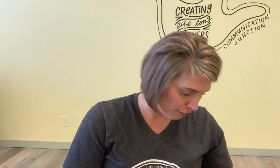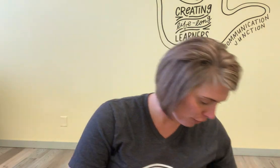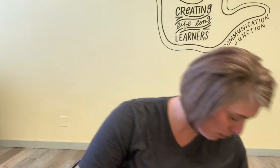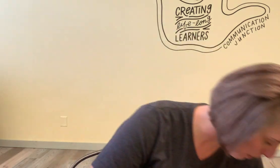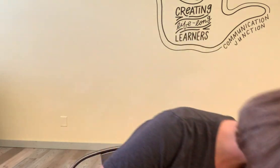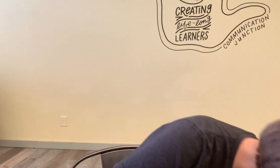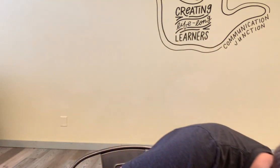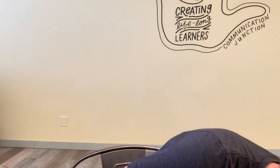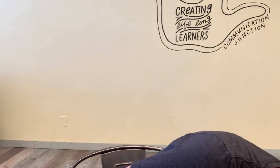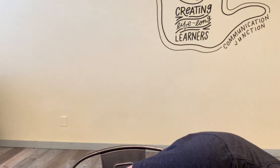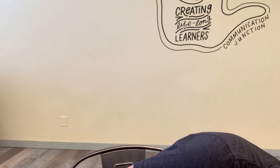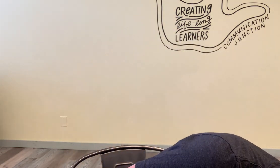first book,